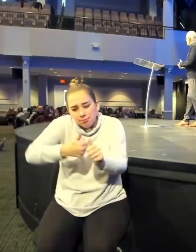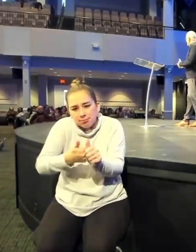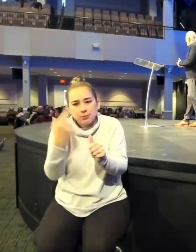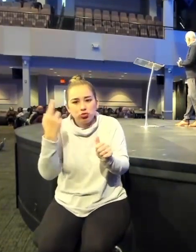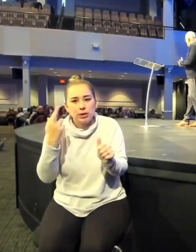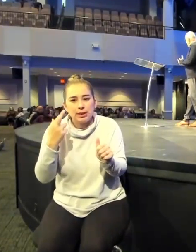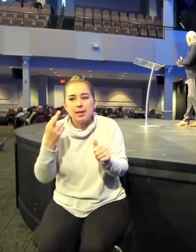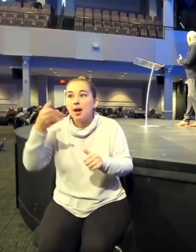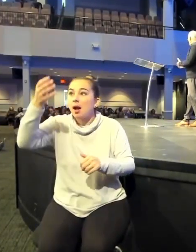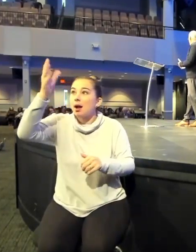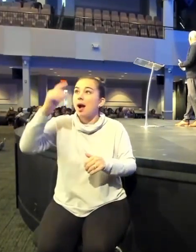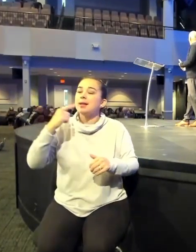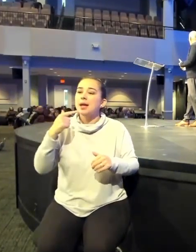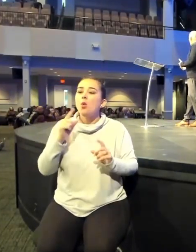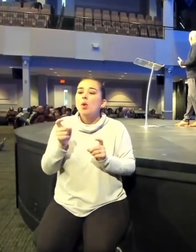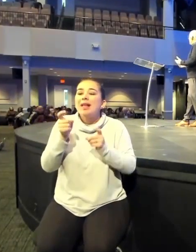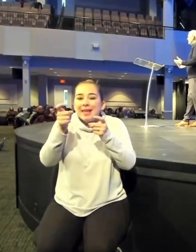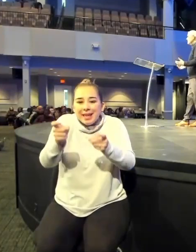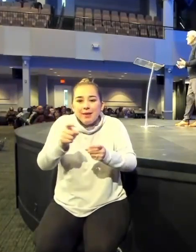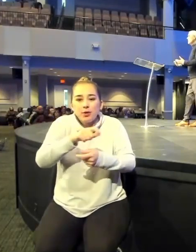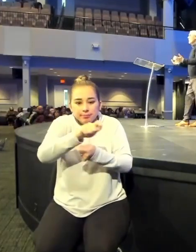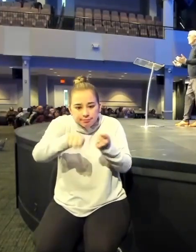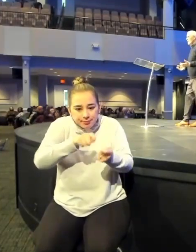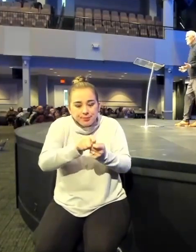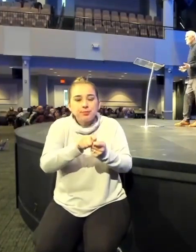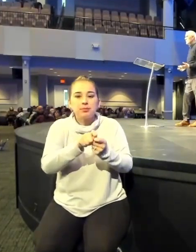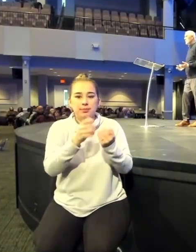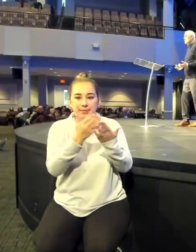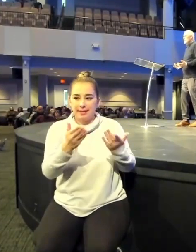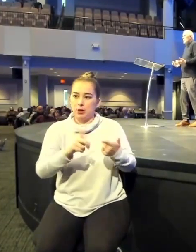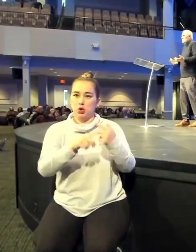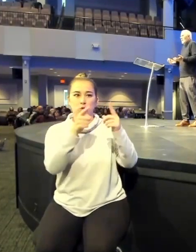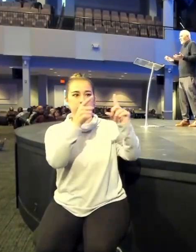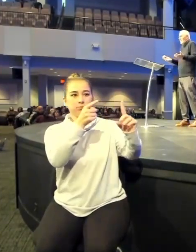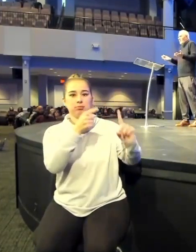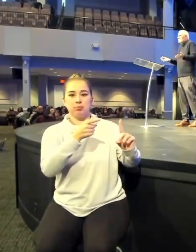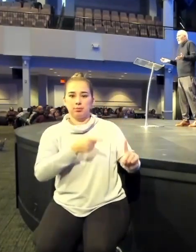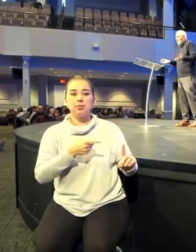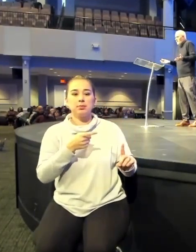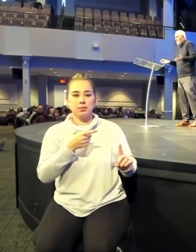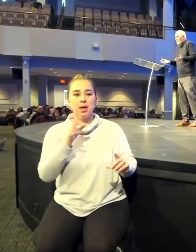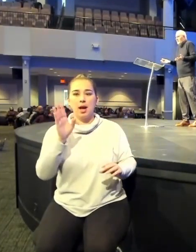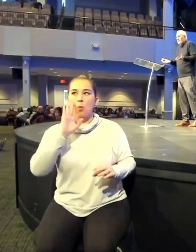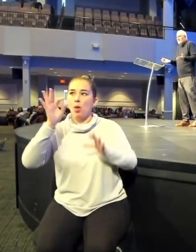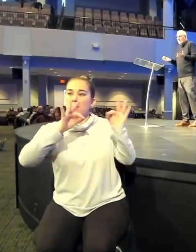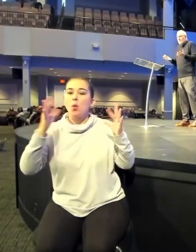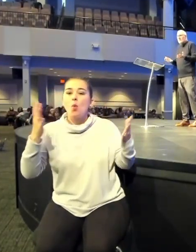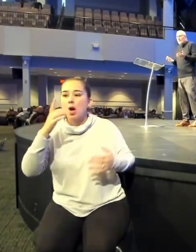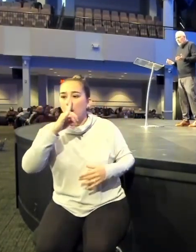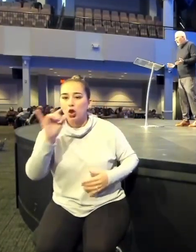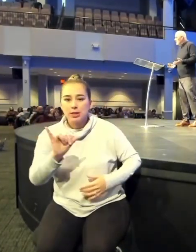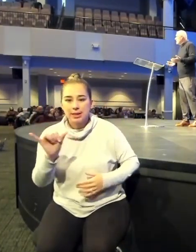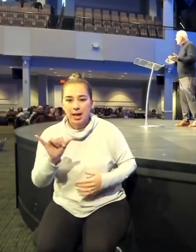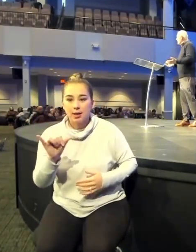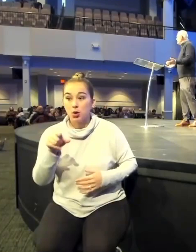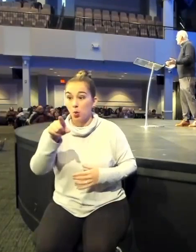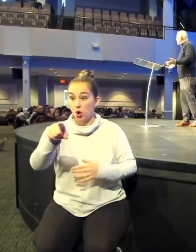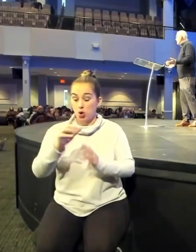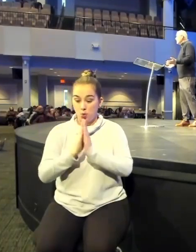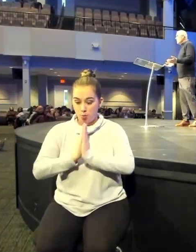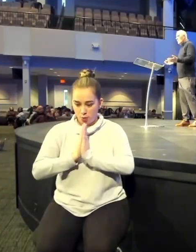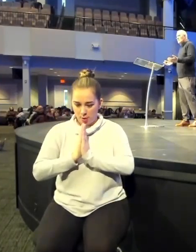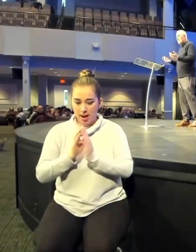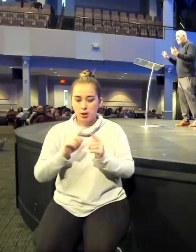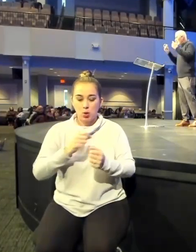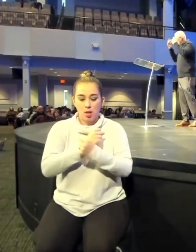And God says, no, I'll give you some targets to shoot for. I'll give you some things that you can understand what it looks like. Okay. And so when you start praying to love people